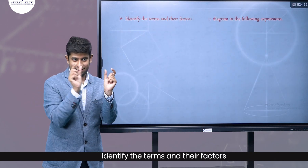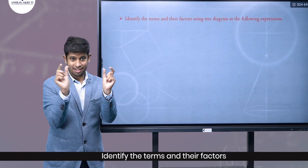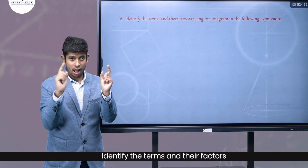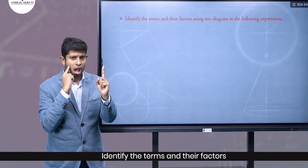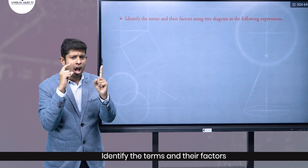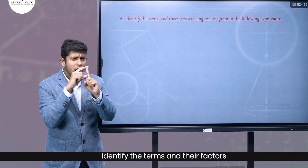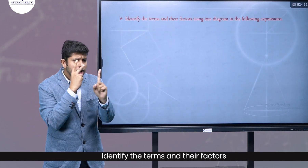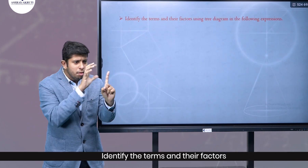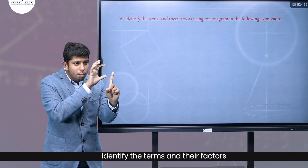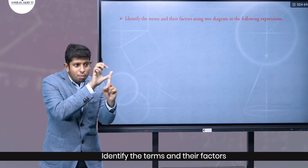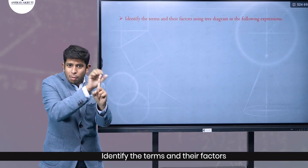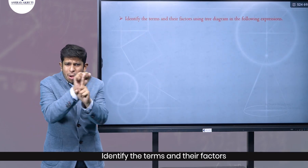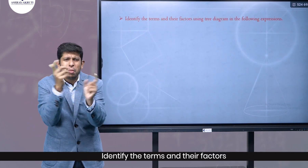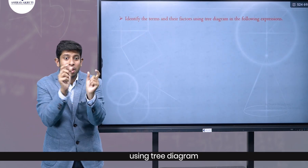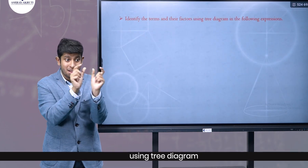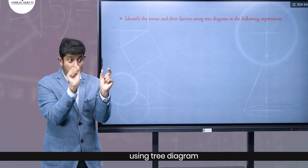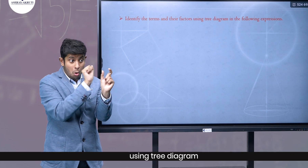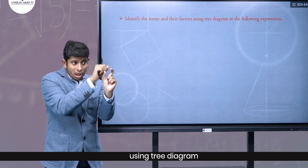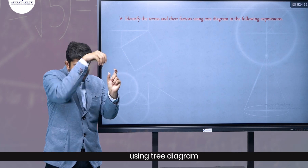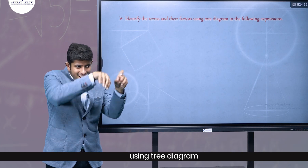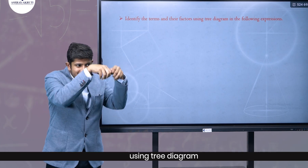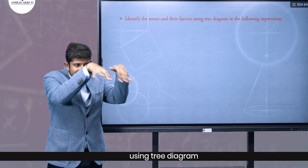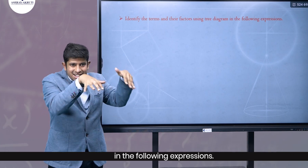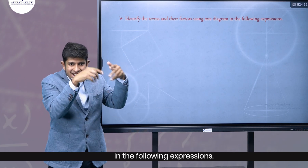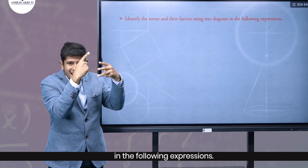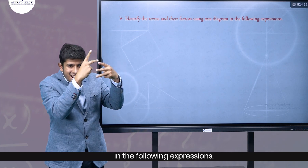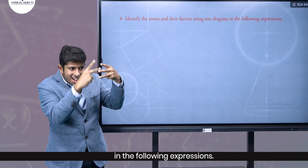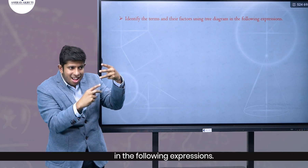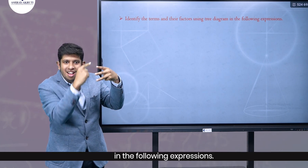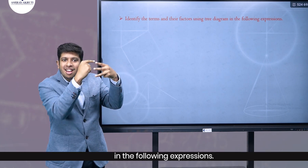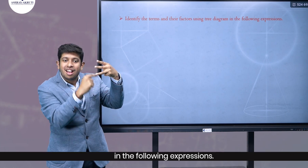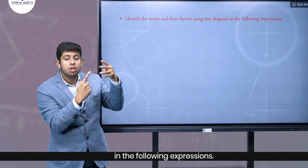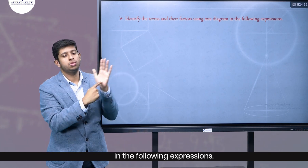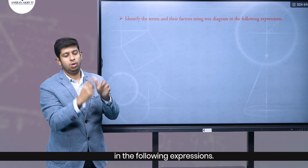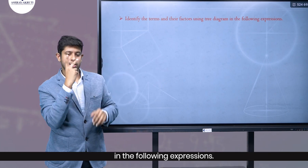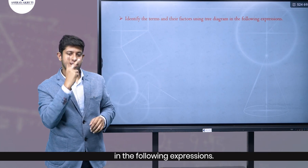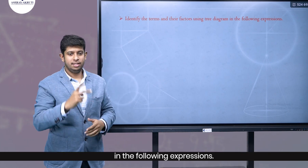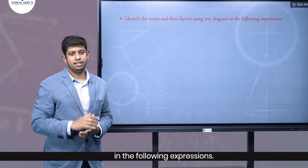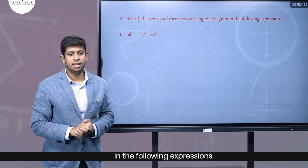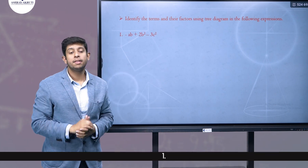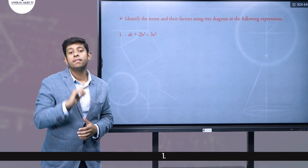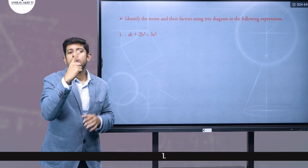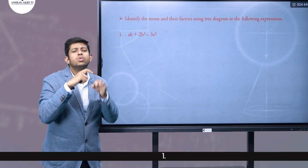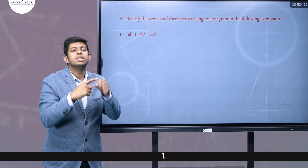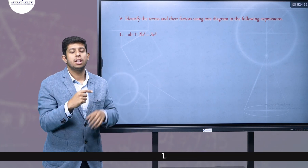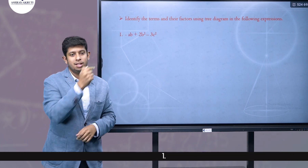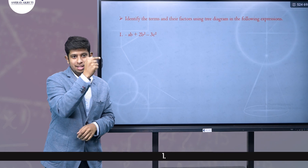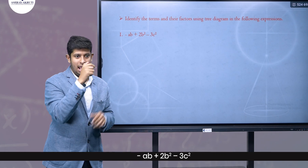Identify the terms and their factors using tree diagram in the following expressions. First one,